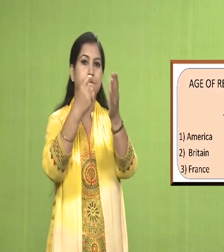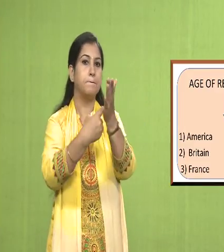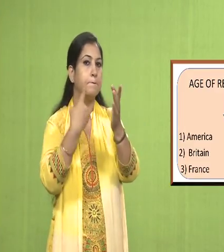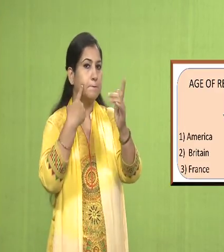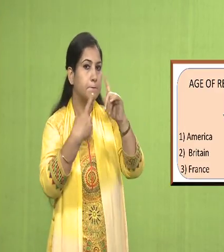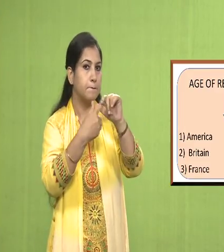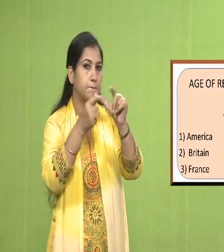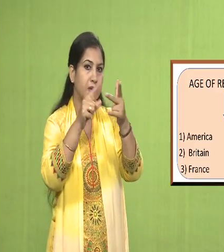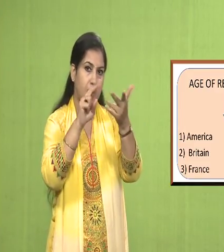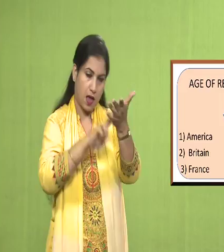France,